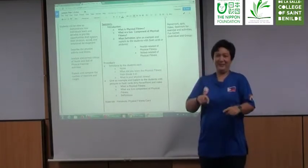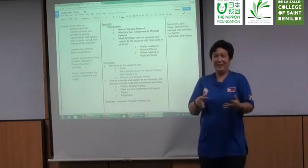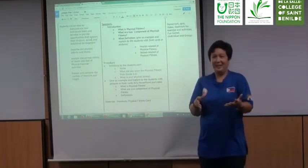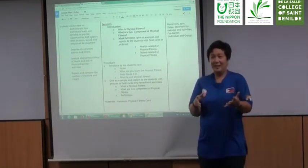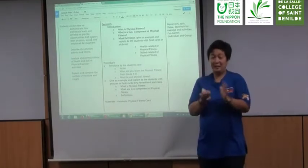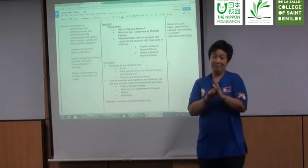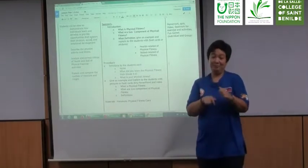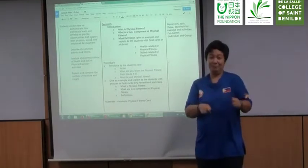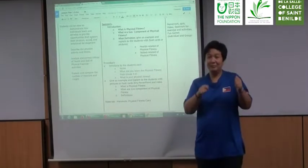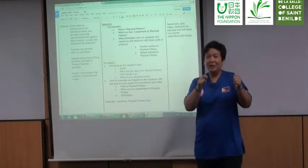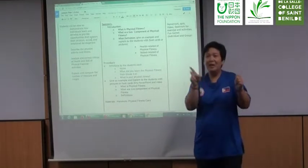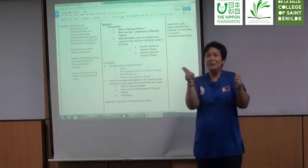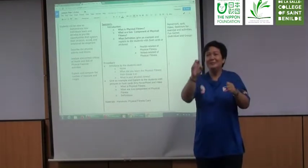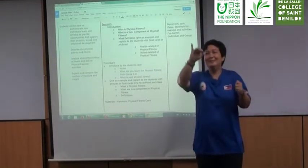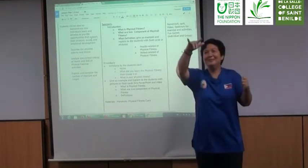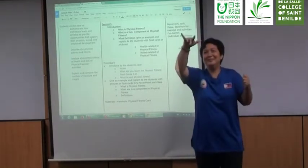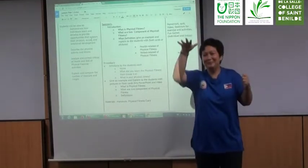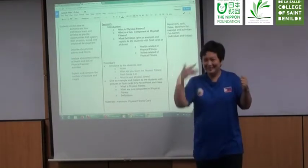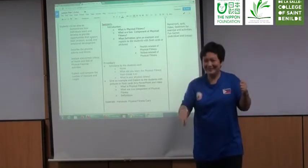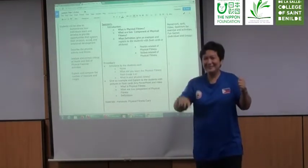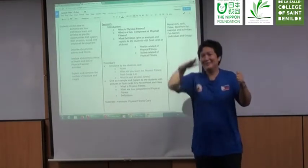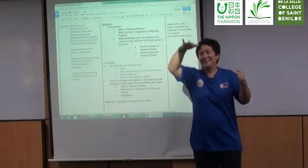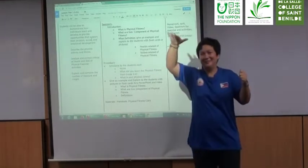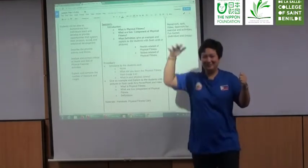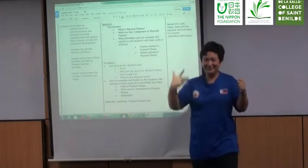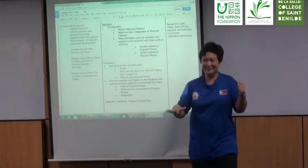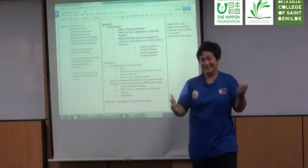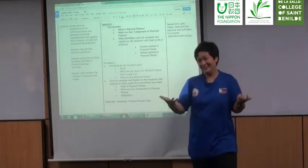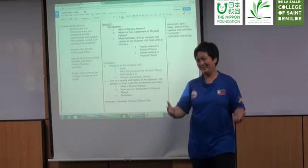question and answer using cards.